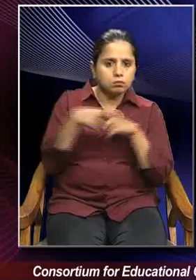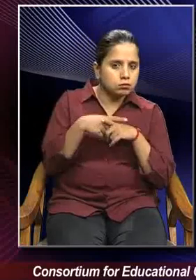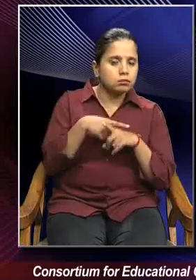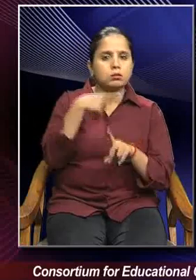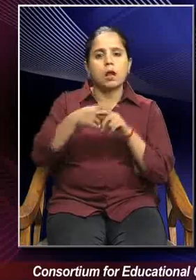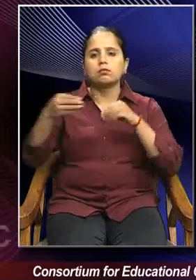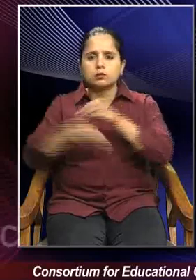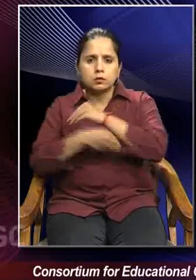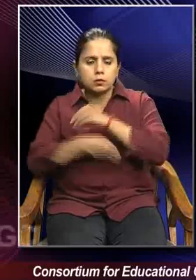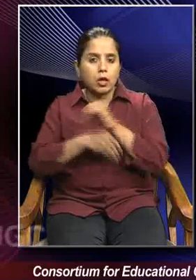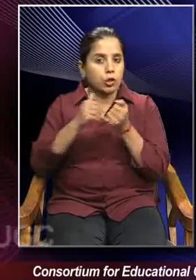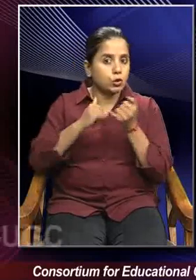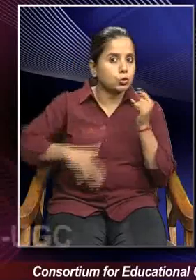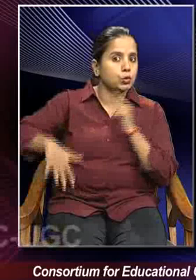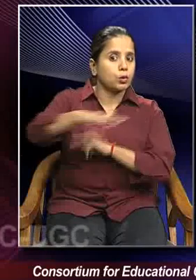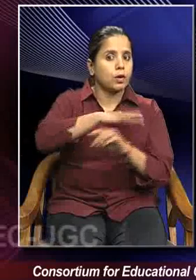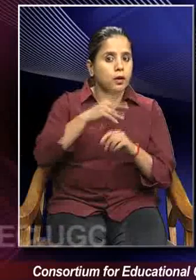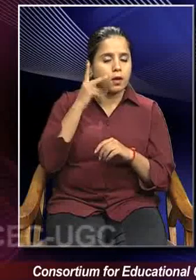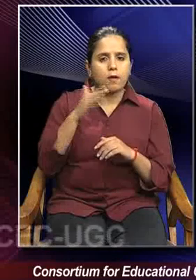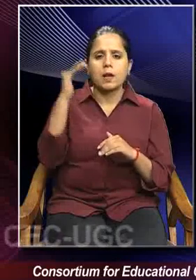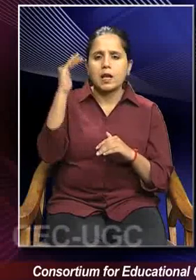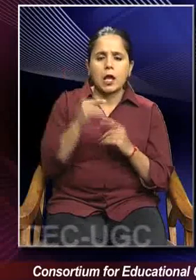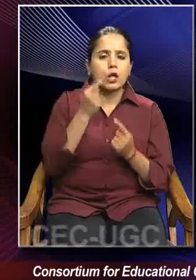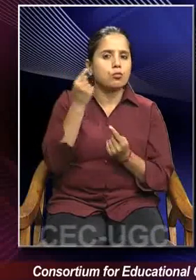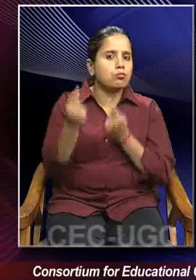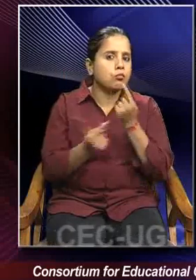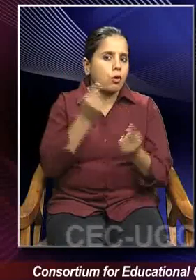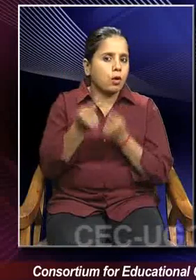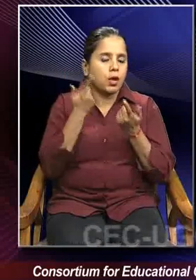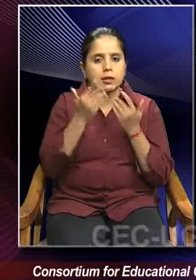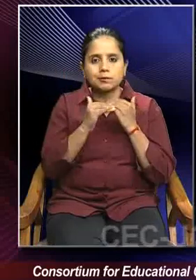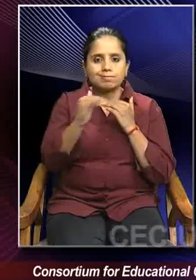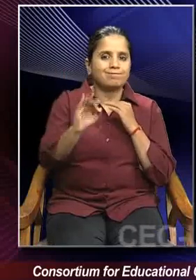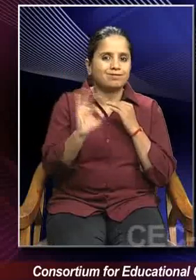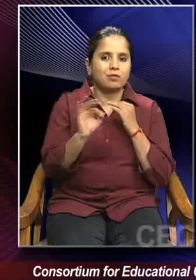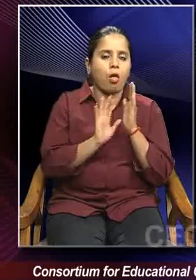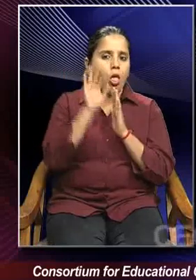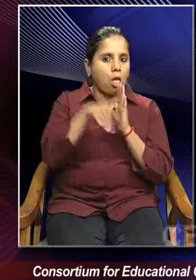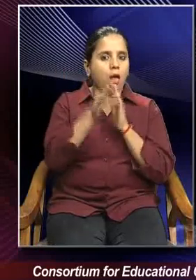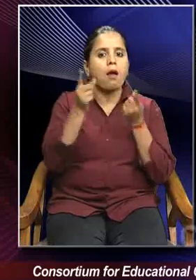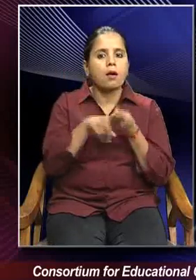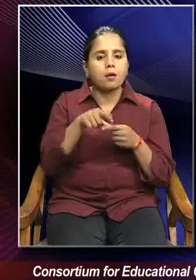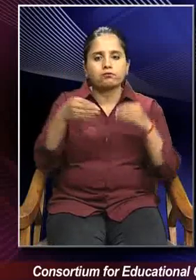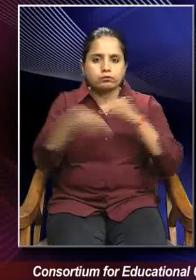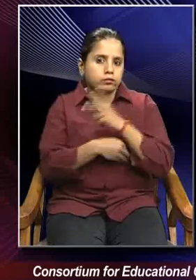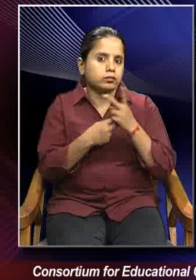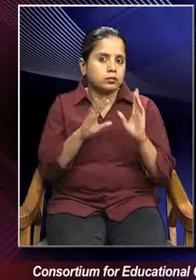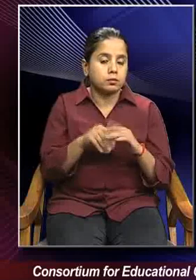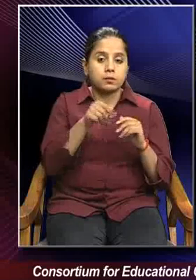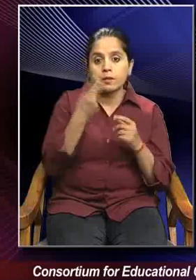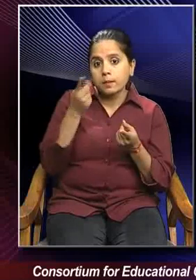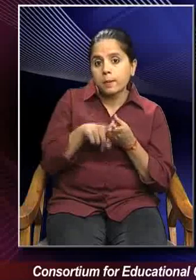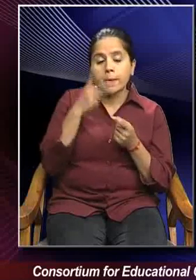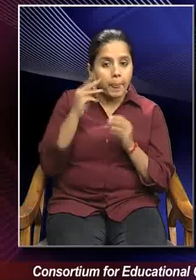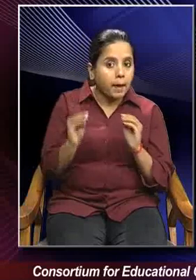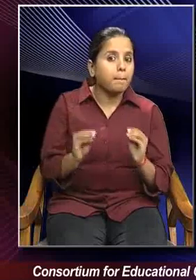The societies with less political instability, corruption, typically score